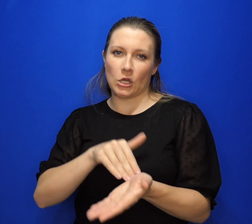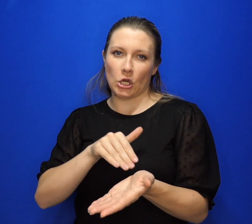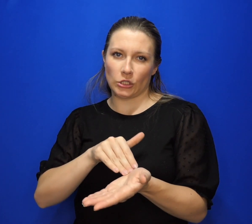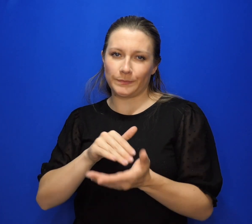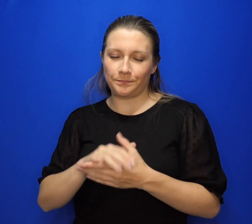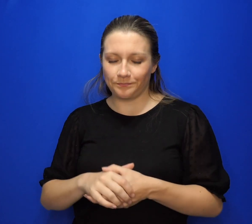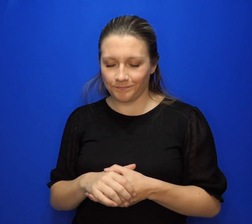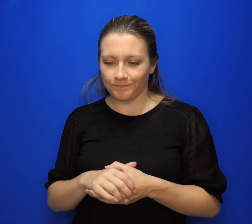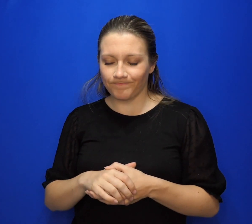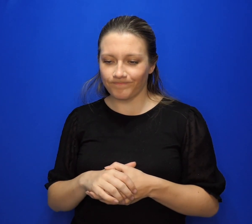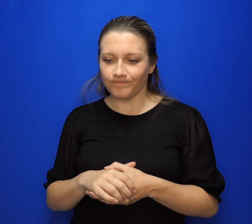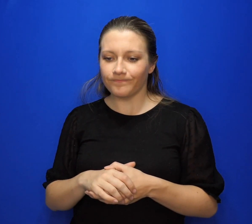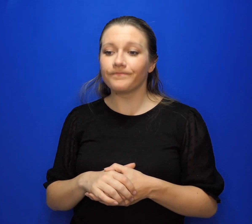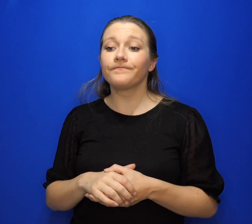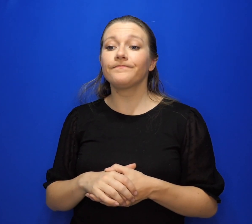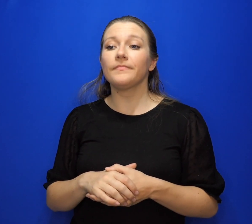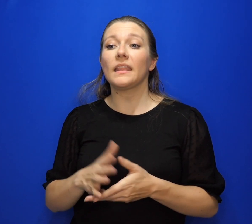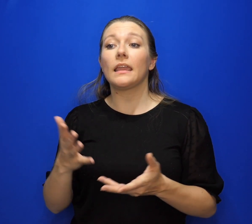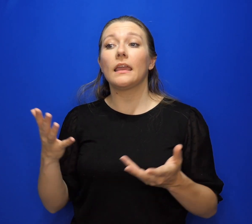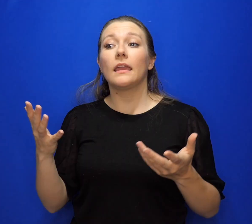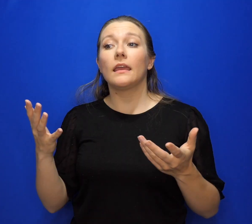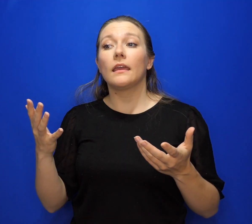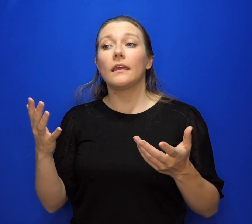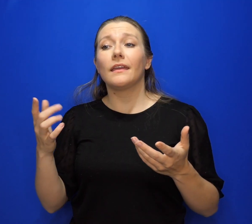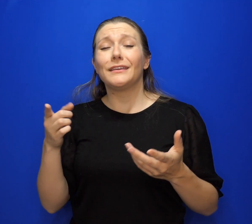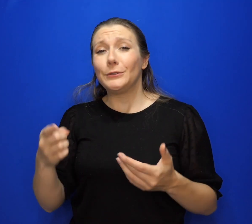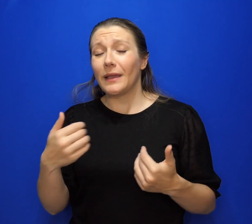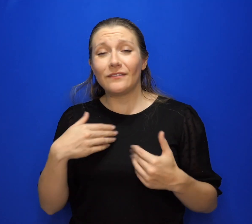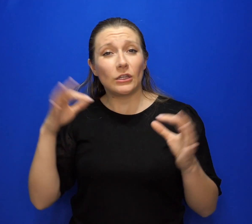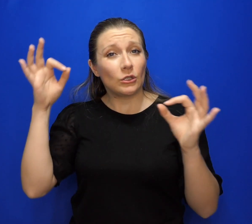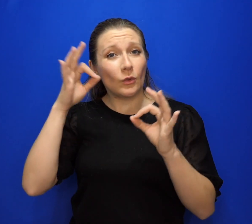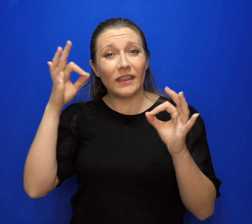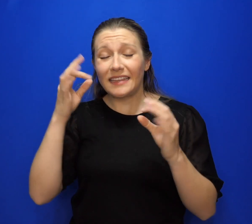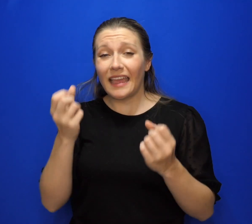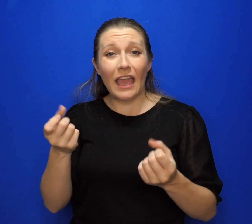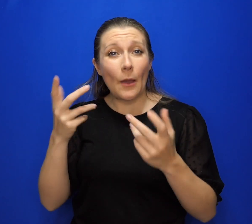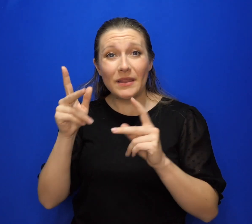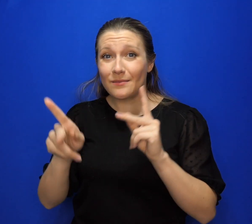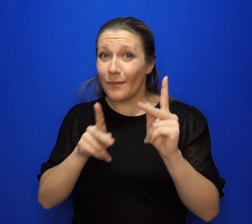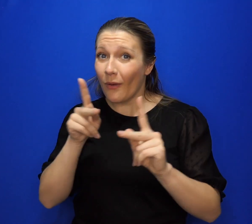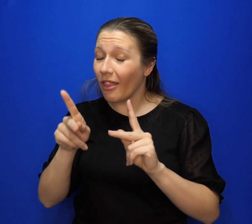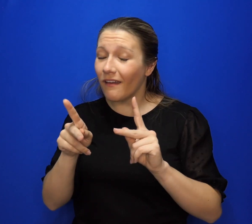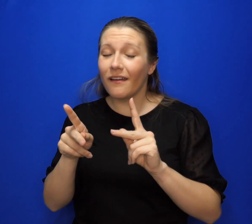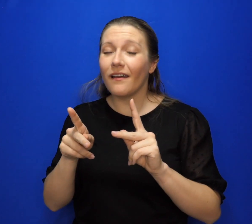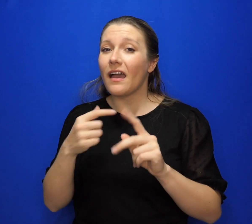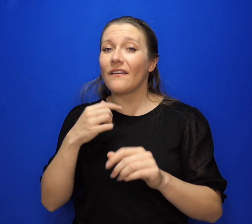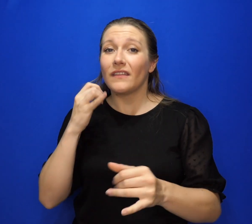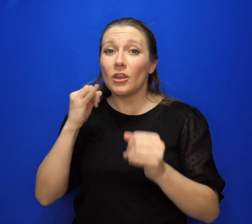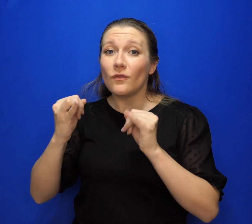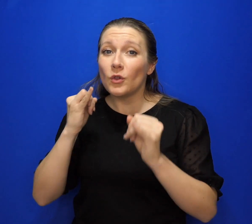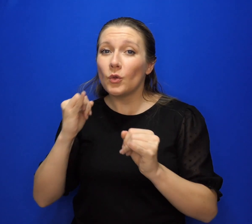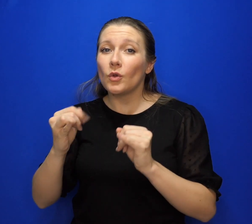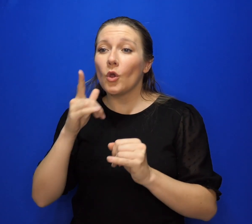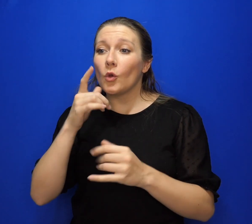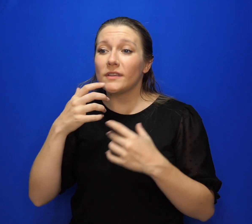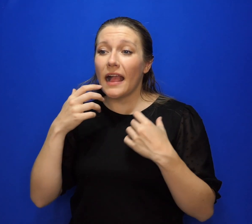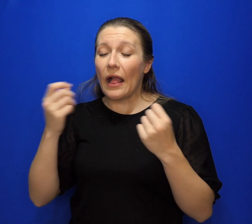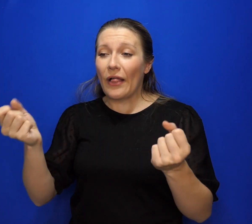how many people I've interviewed whose health is tenuous at best. And when they speak about their physicians, they're